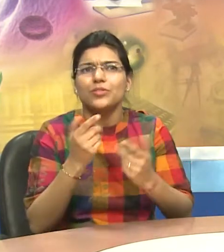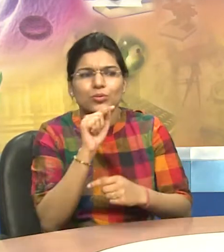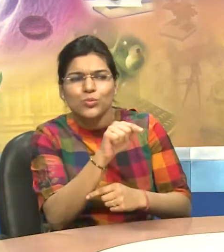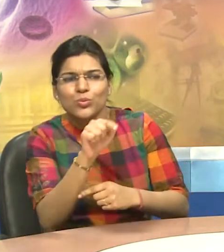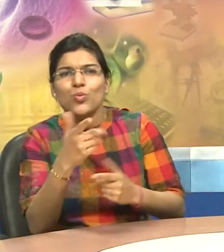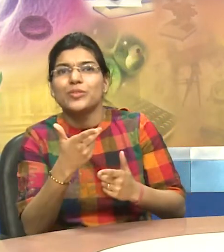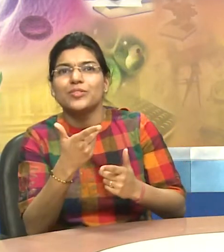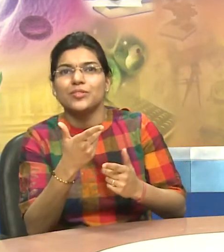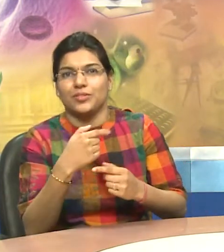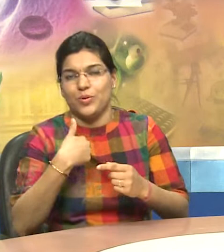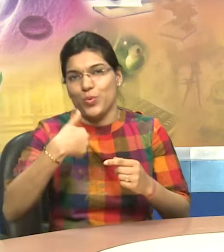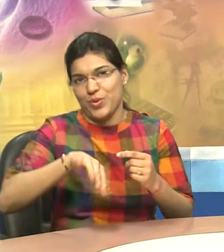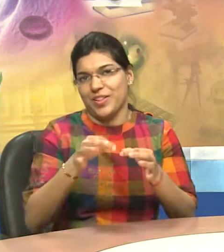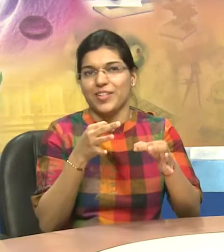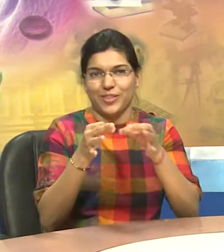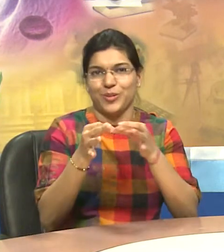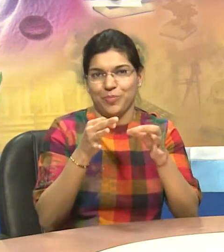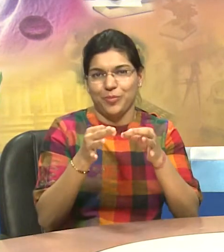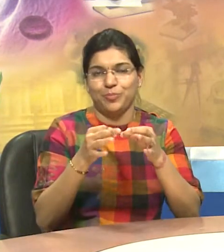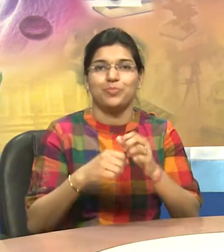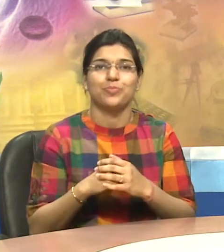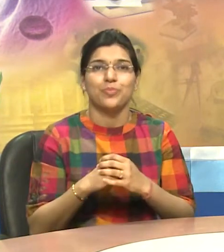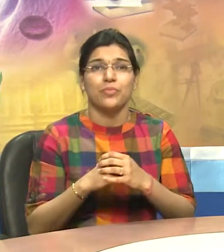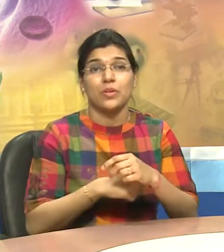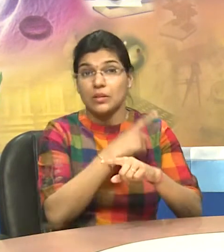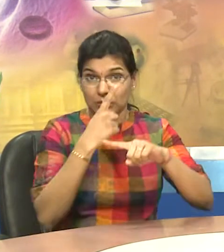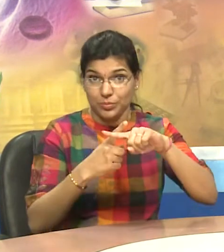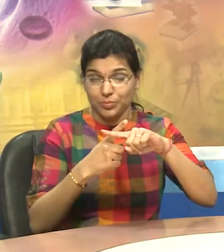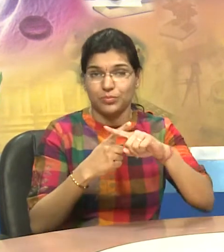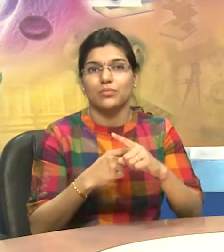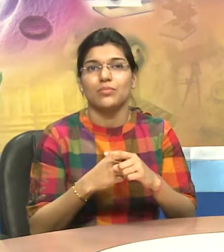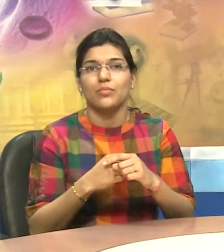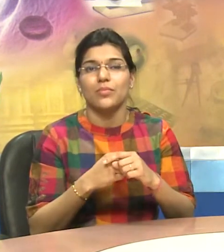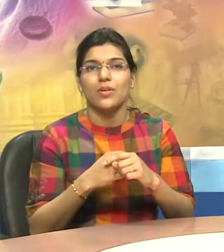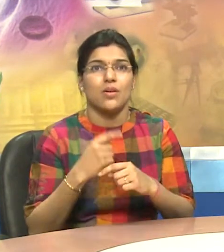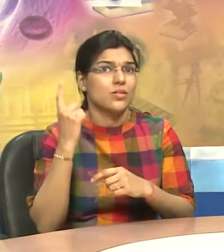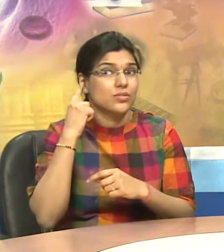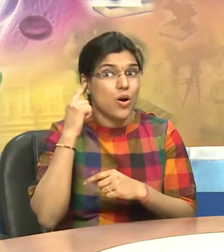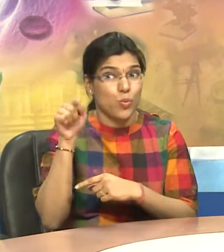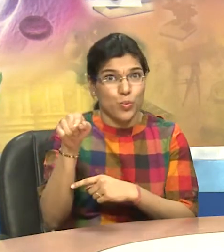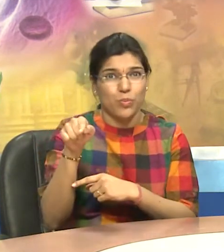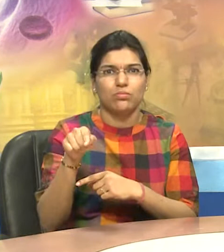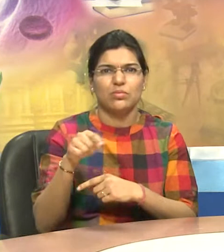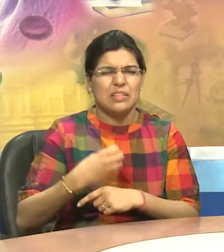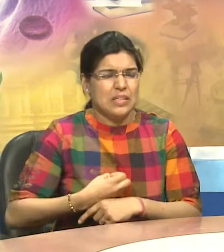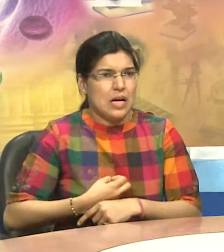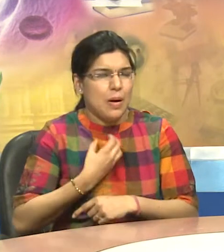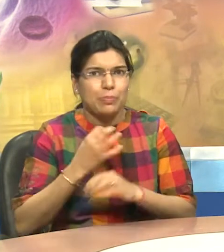Which sounds are pleasant, melodious, or which are harsh? We will explain it in this